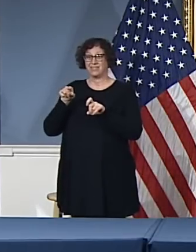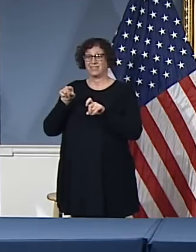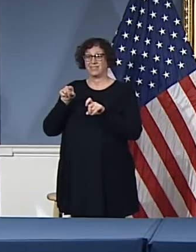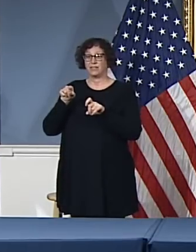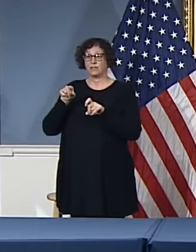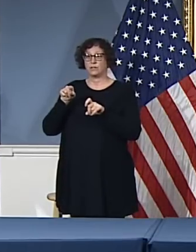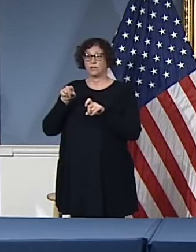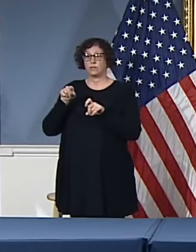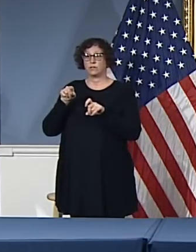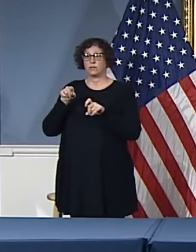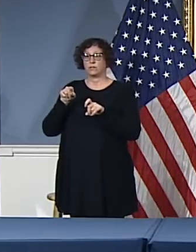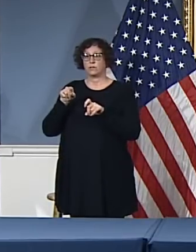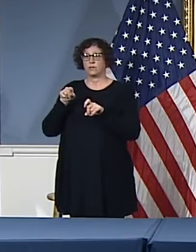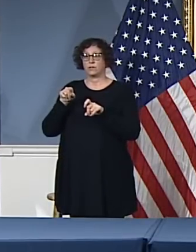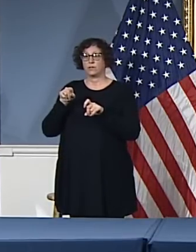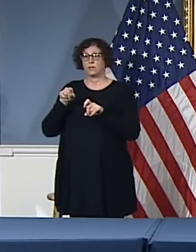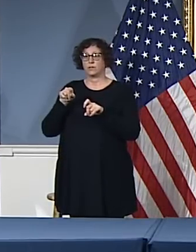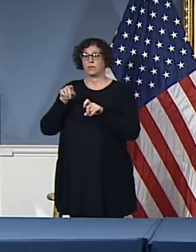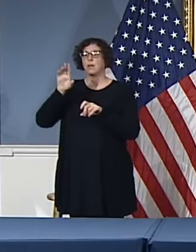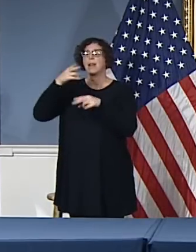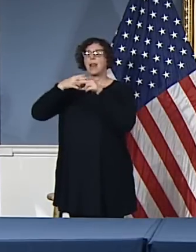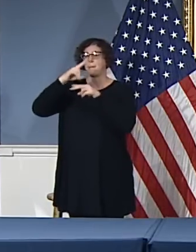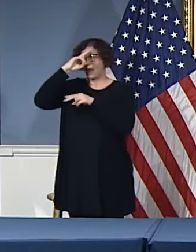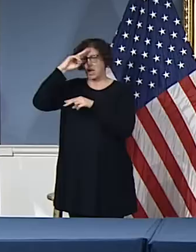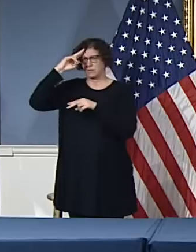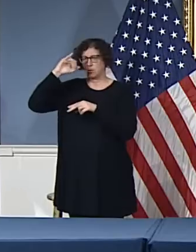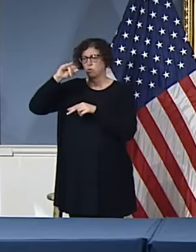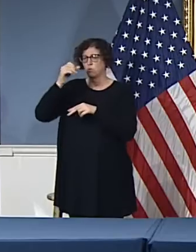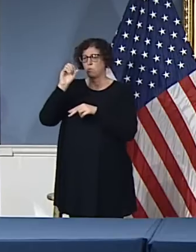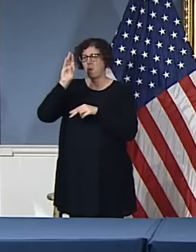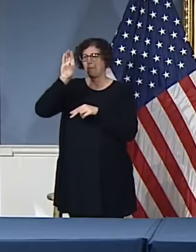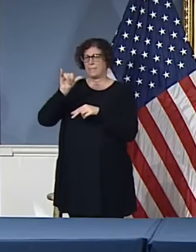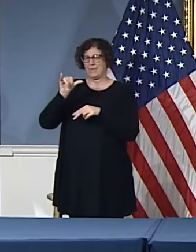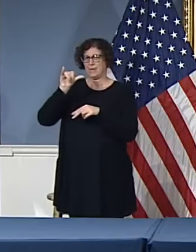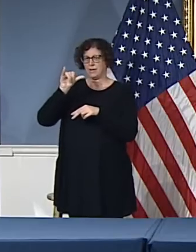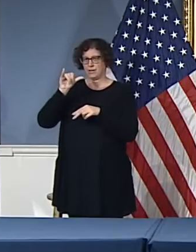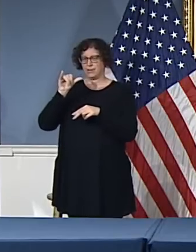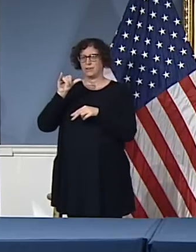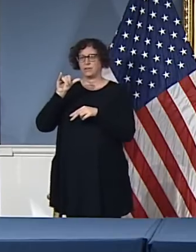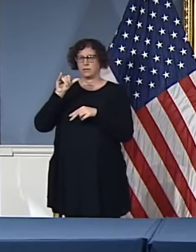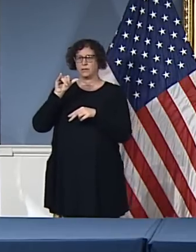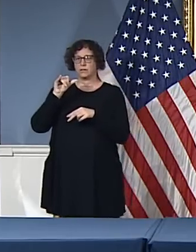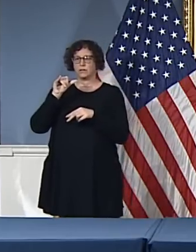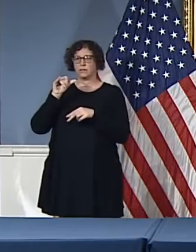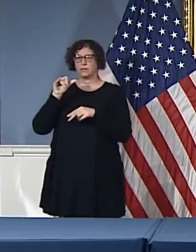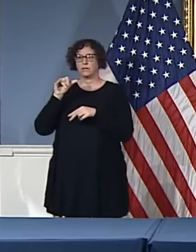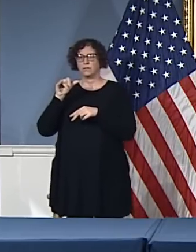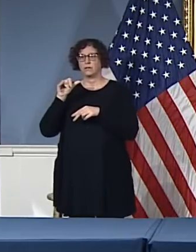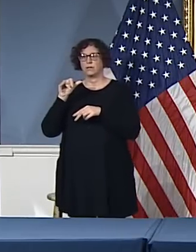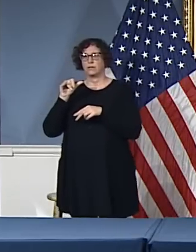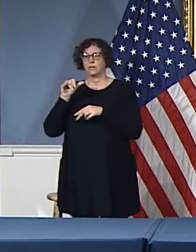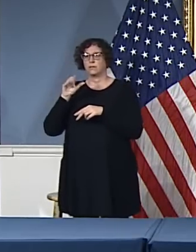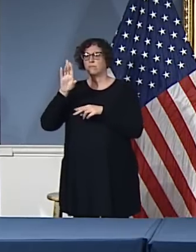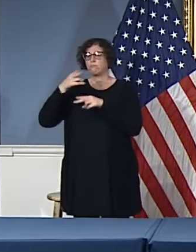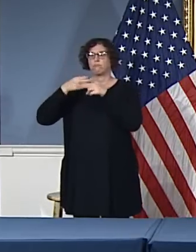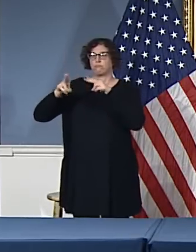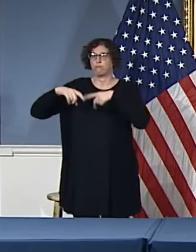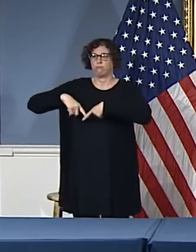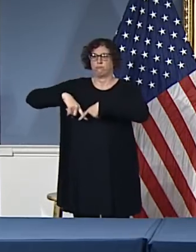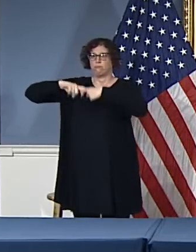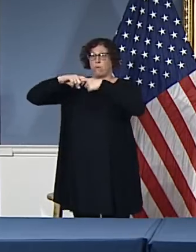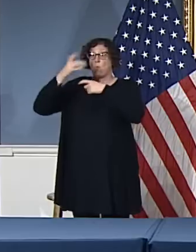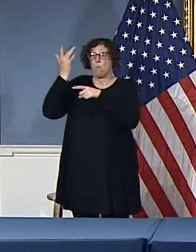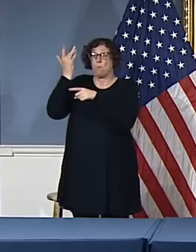reopen tomorrow to relieve the emergency department, which is consistent with what the mayor says, that we need